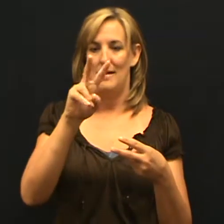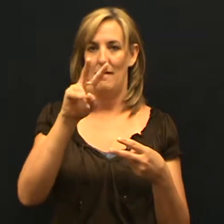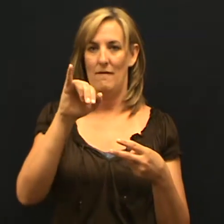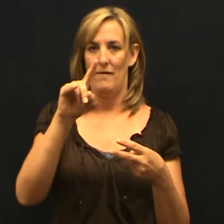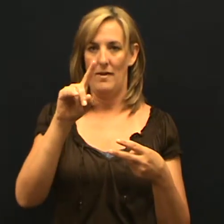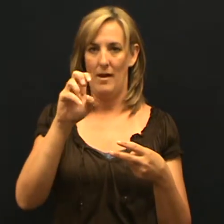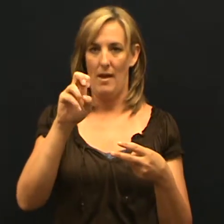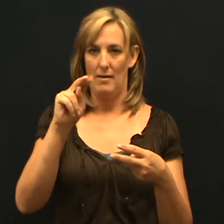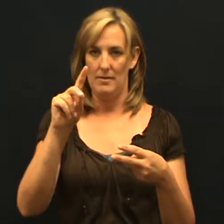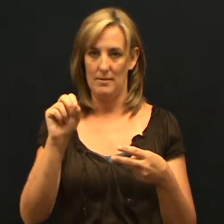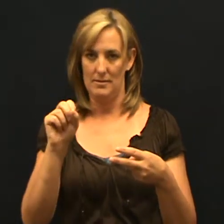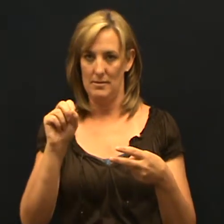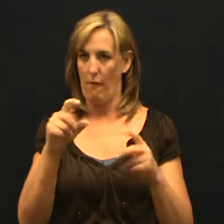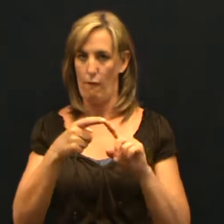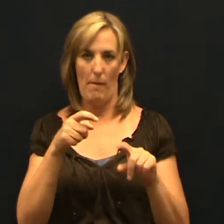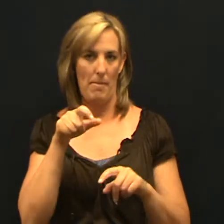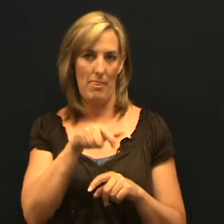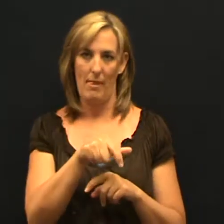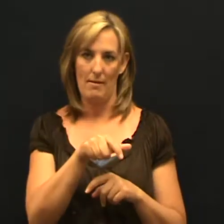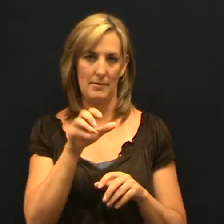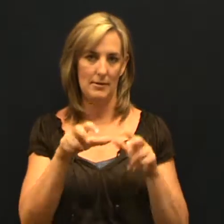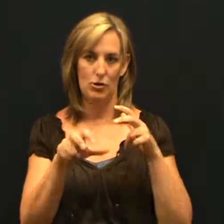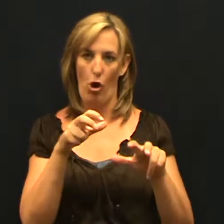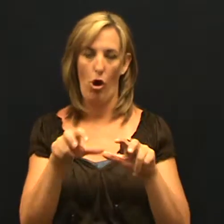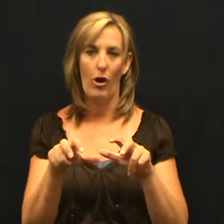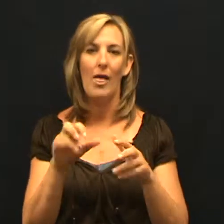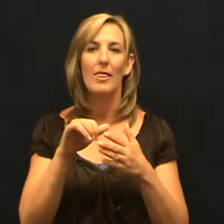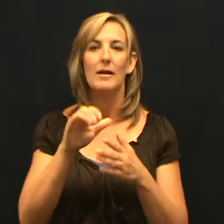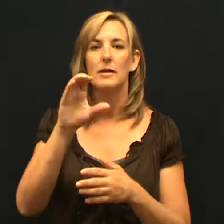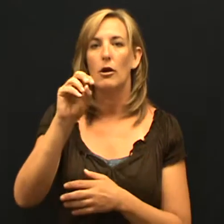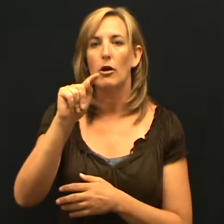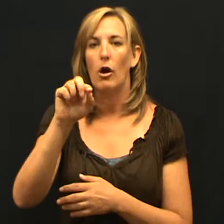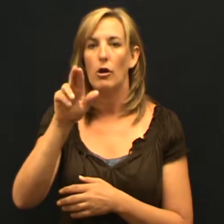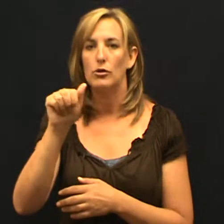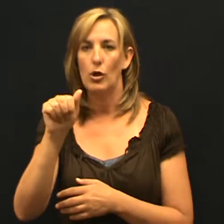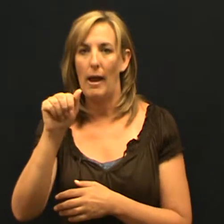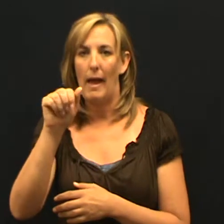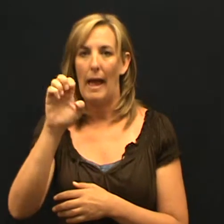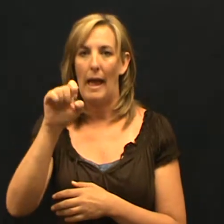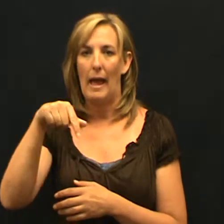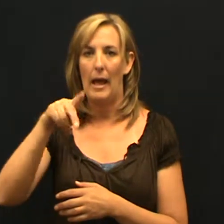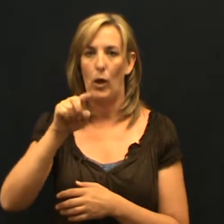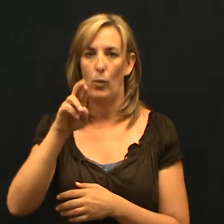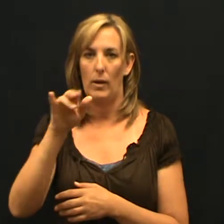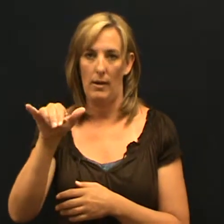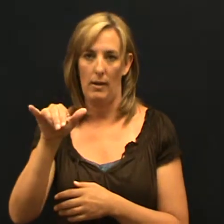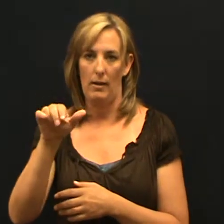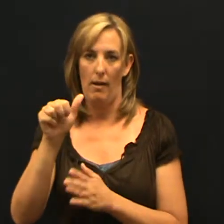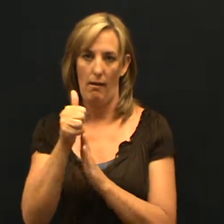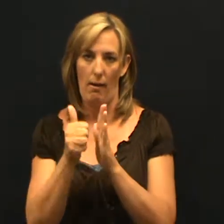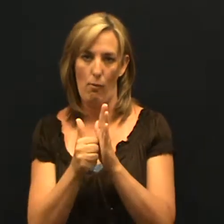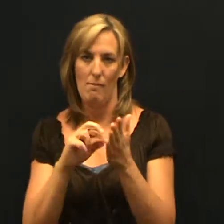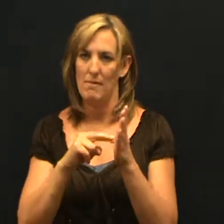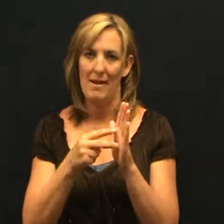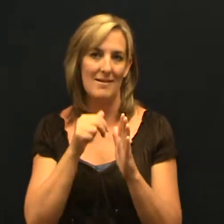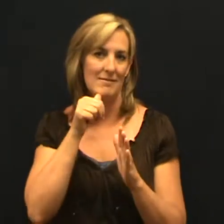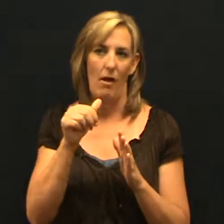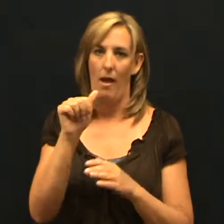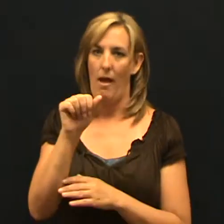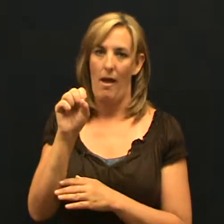contra equity account. It's not an asset. You debit treasury stock, which shows up as a reduction